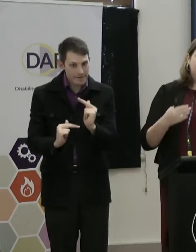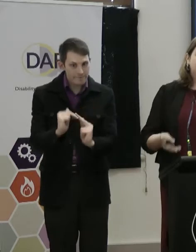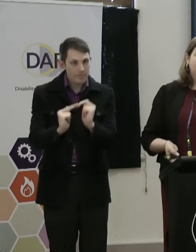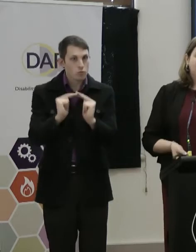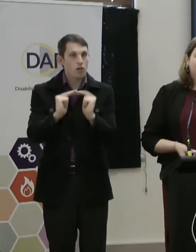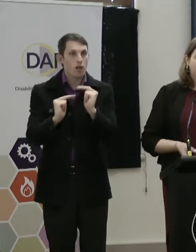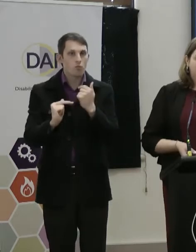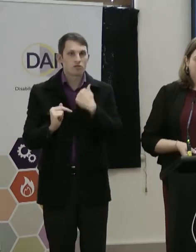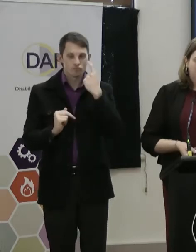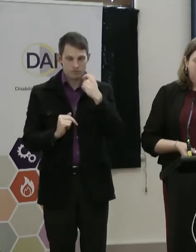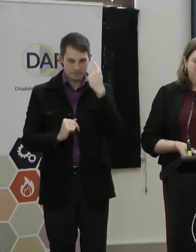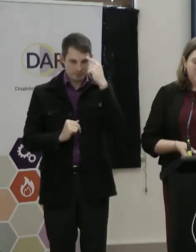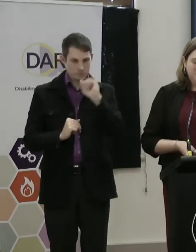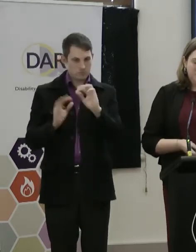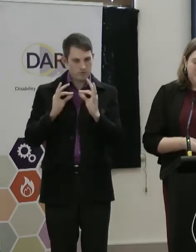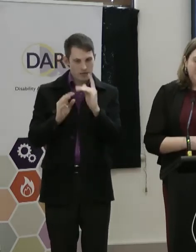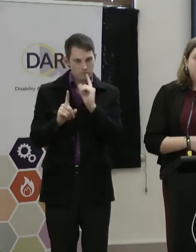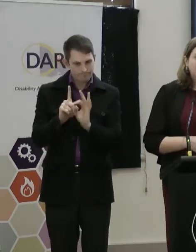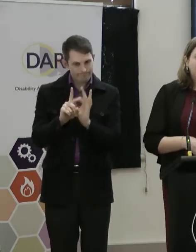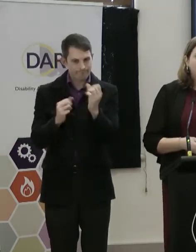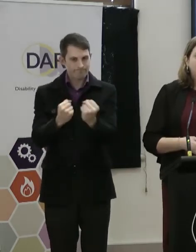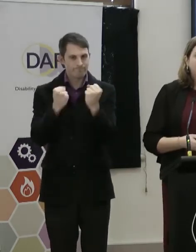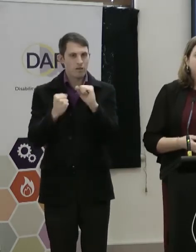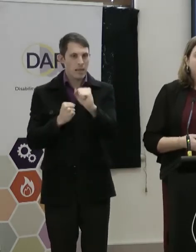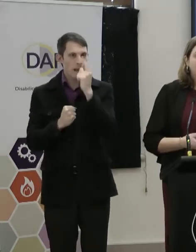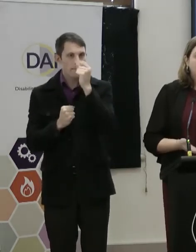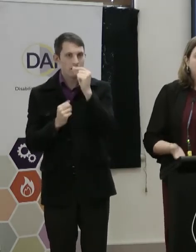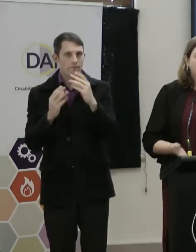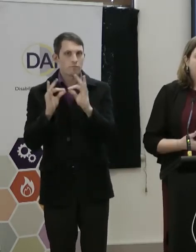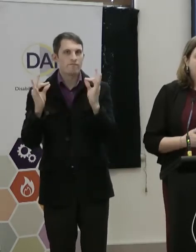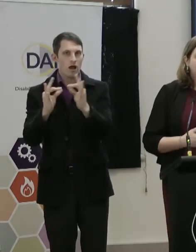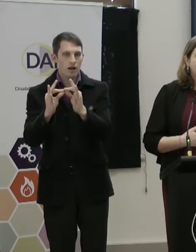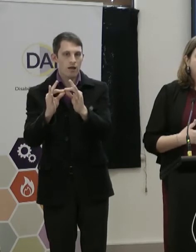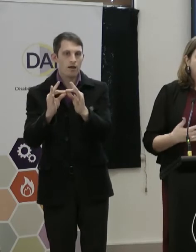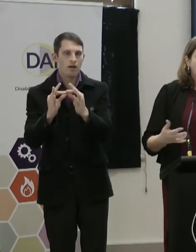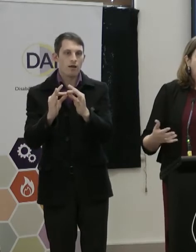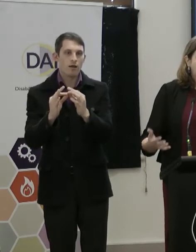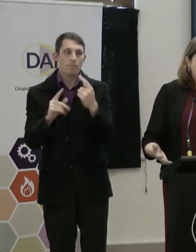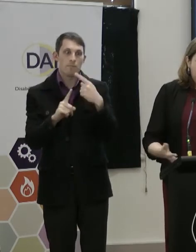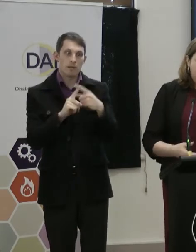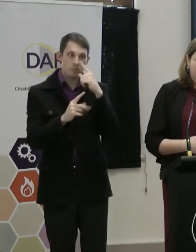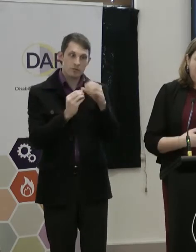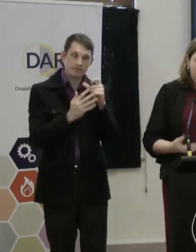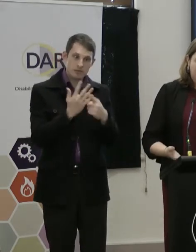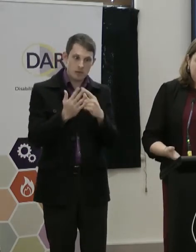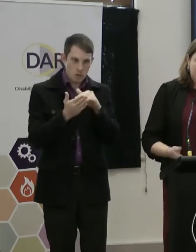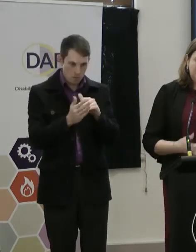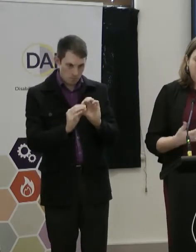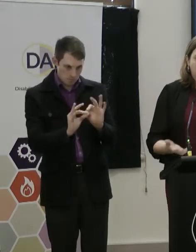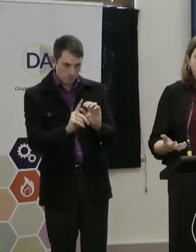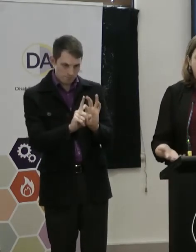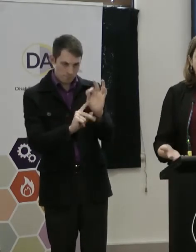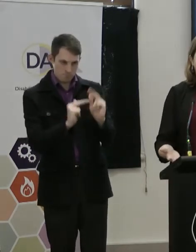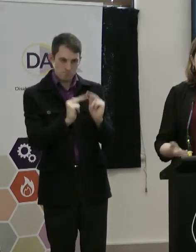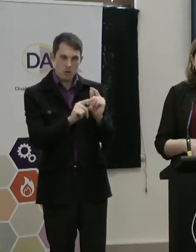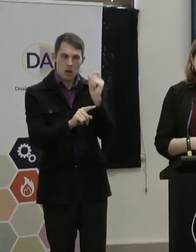at strengthening the capability of providers, as well as people with disability, to ensure that they understand what is out there, how we can assist, and